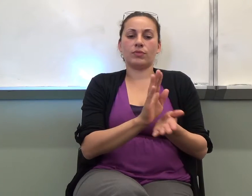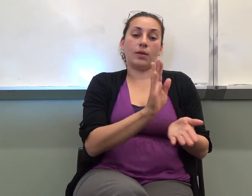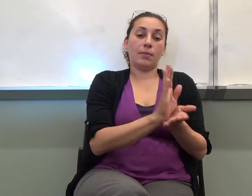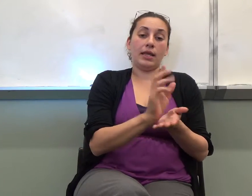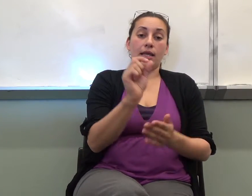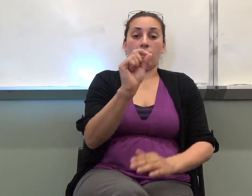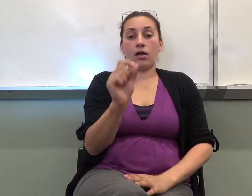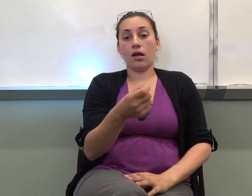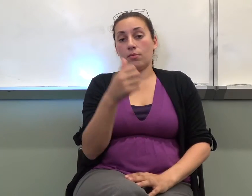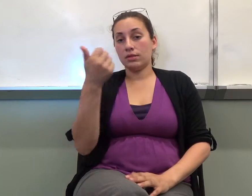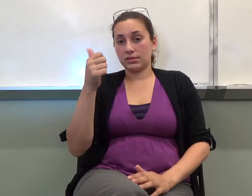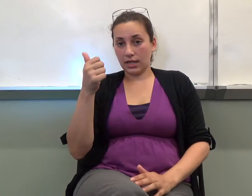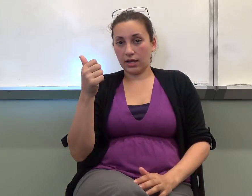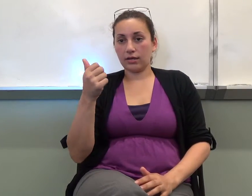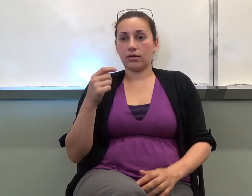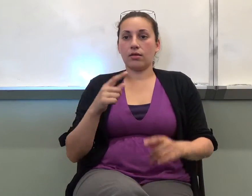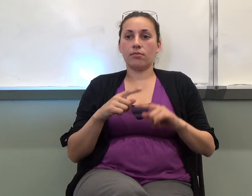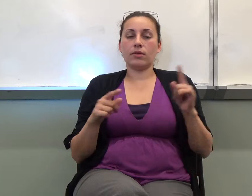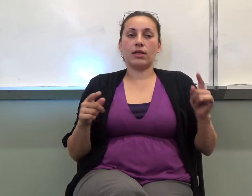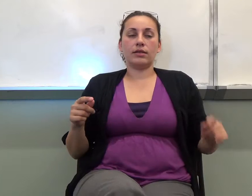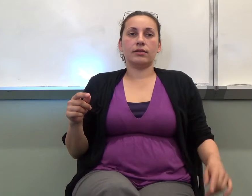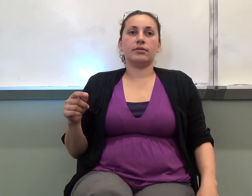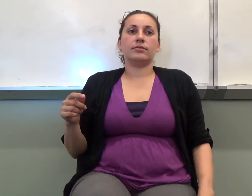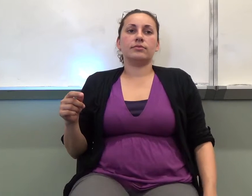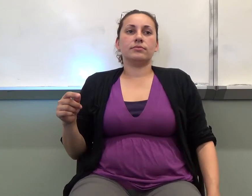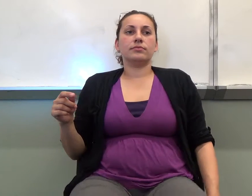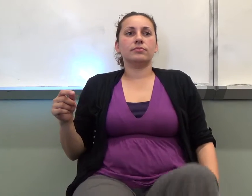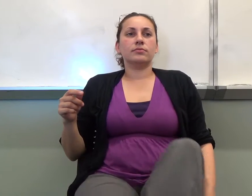10. But then they say, how many